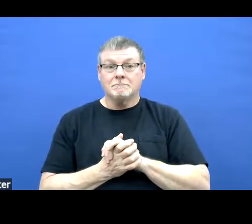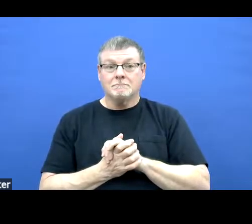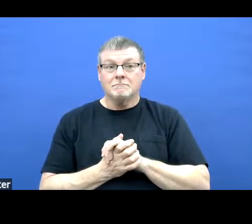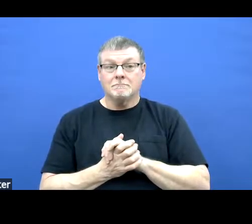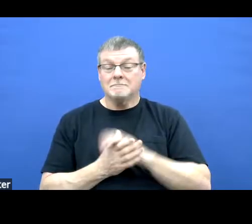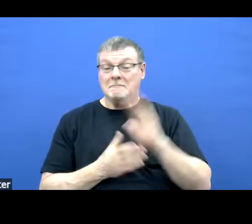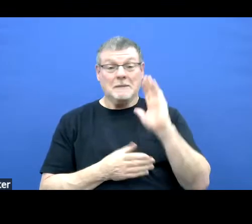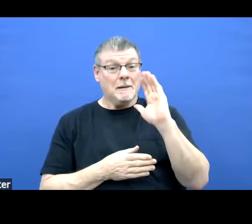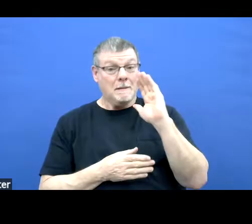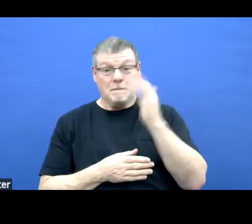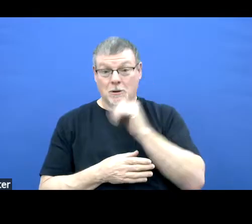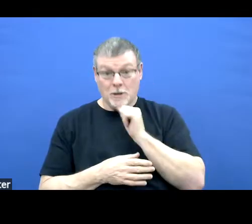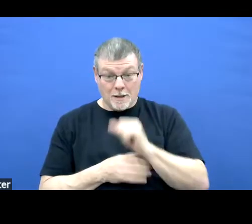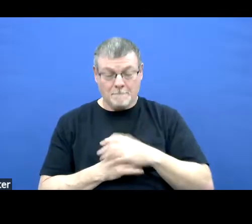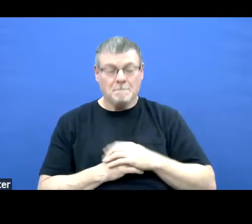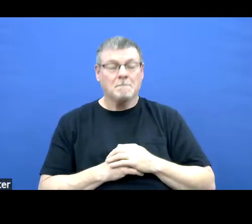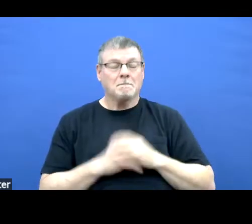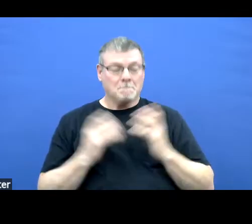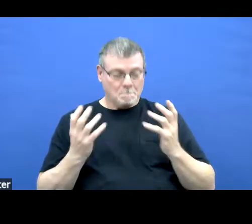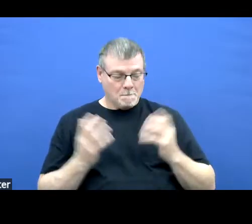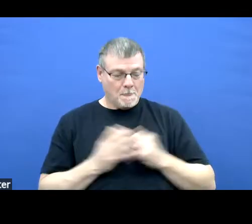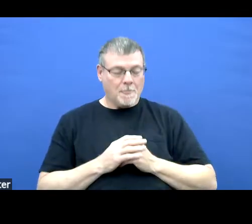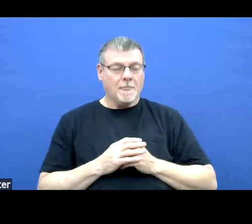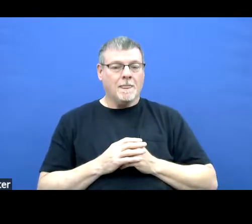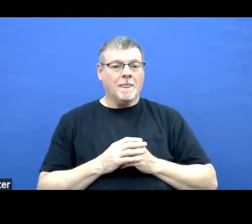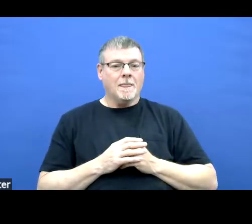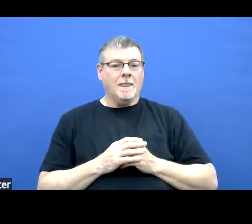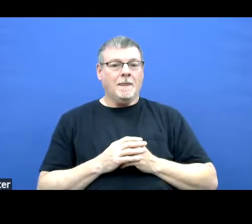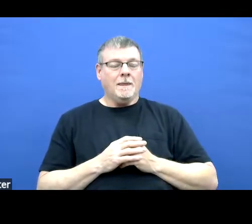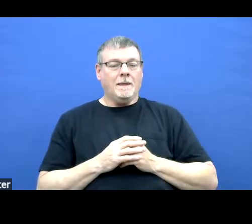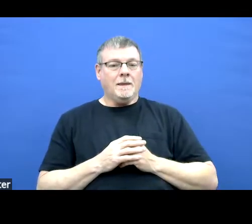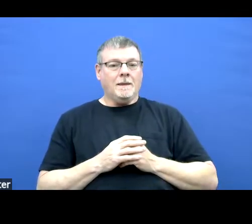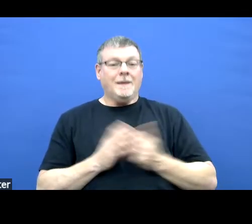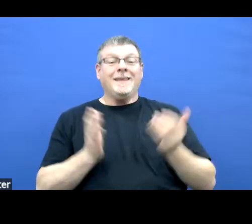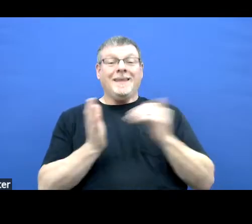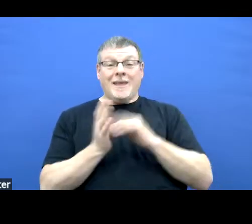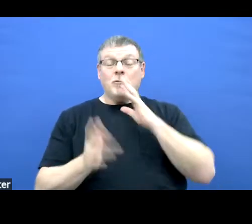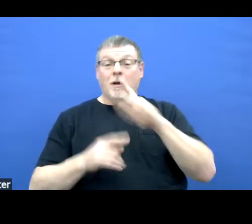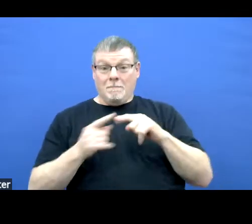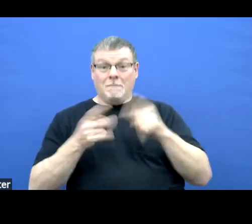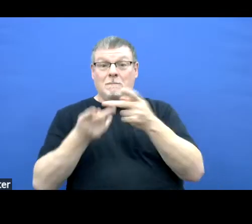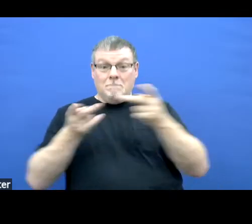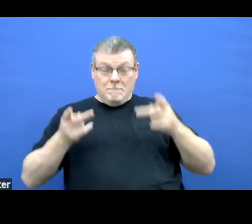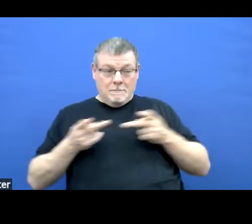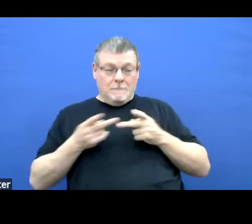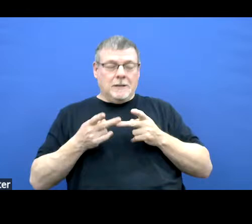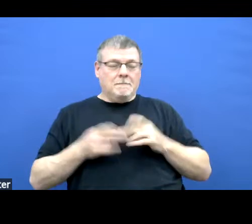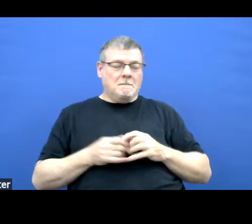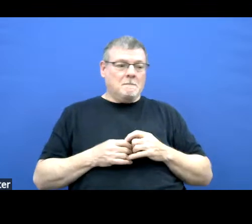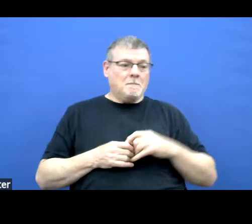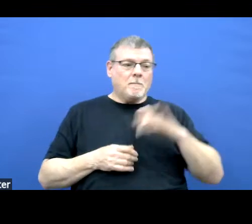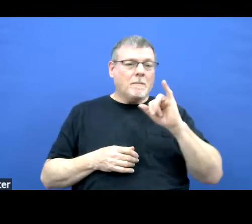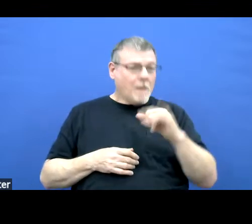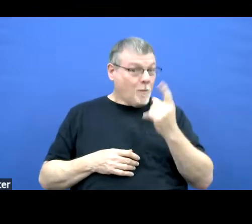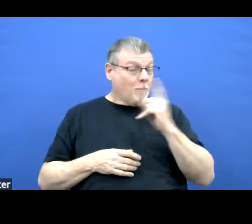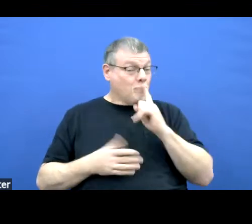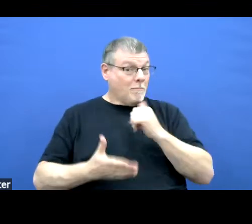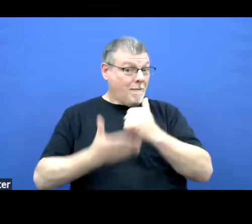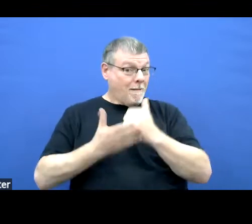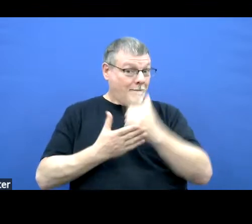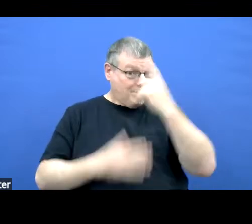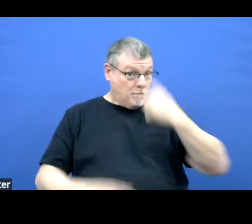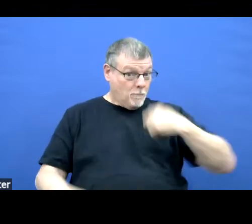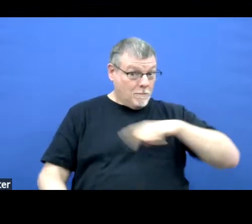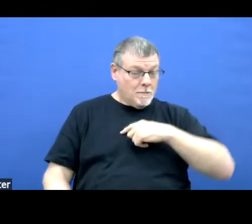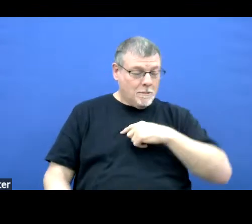Apparently not. One of the things, again, talking about civic base, one of the things that would be very helpful to us